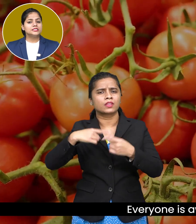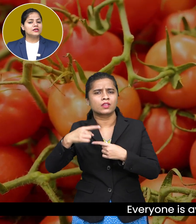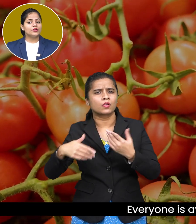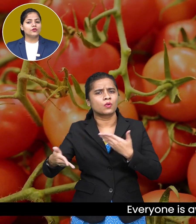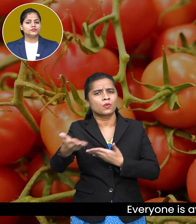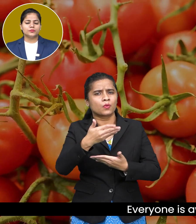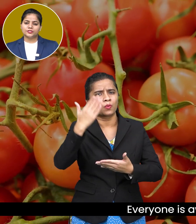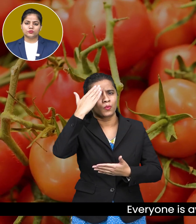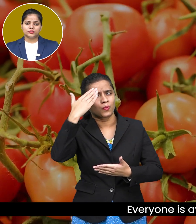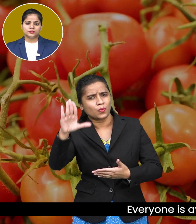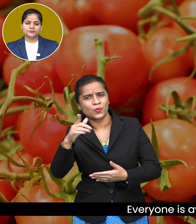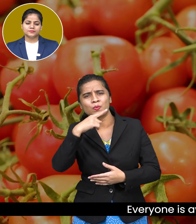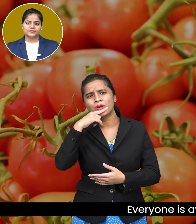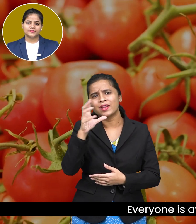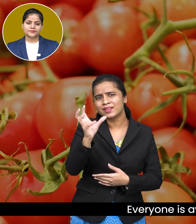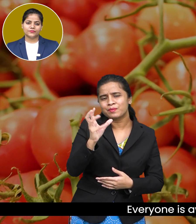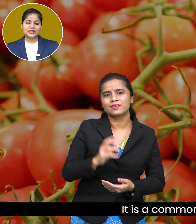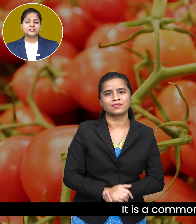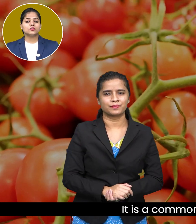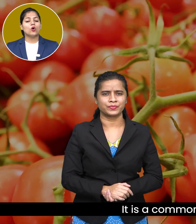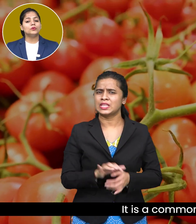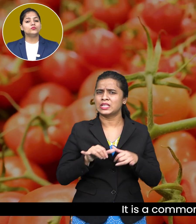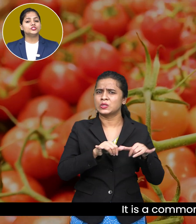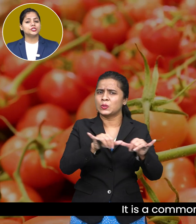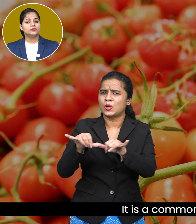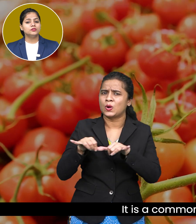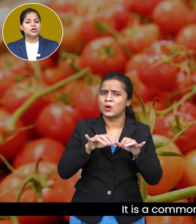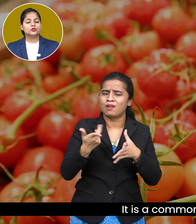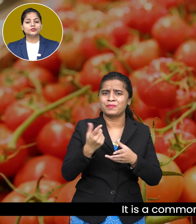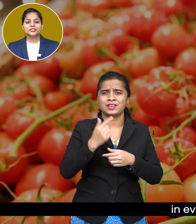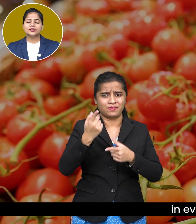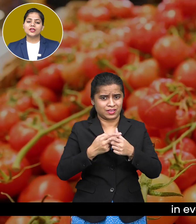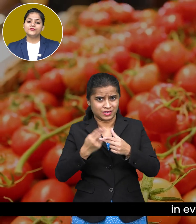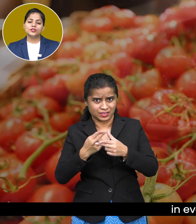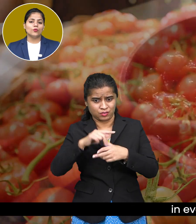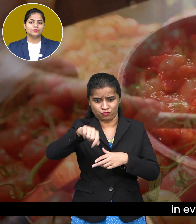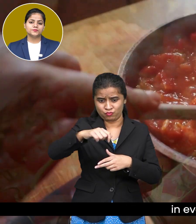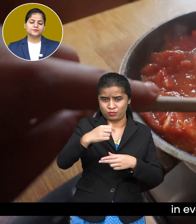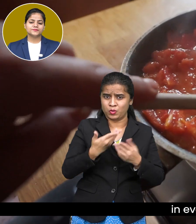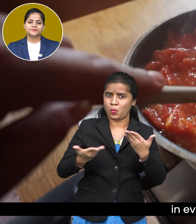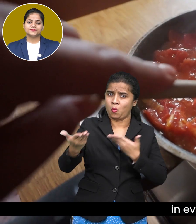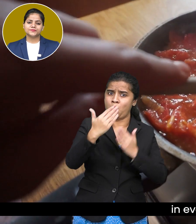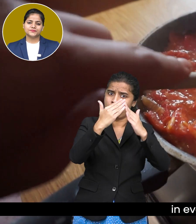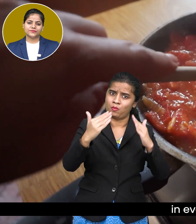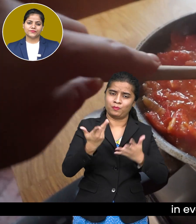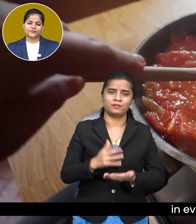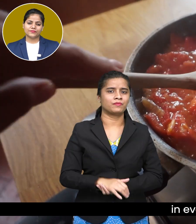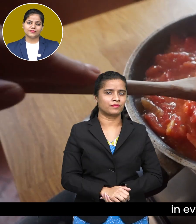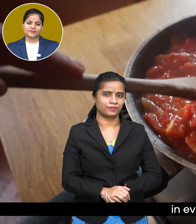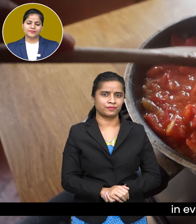Everyone is aware of tomatoes. It is a common vegetable cooked in every home.